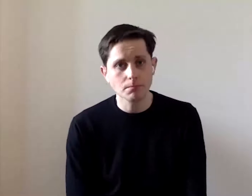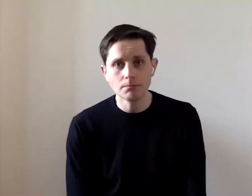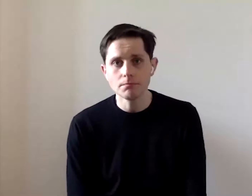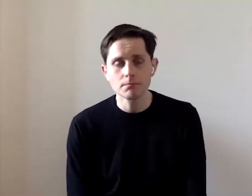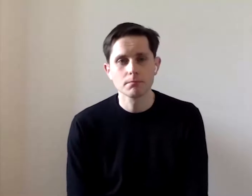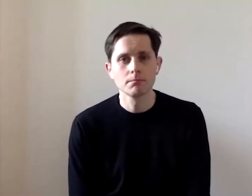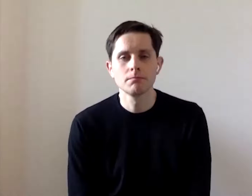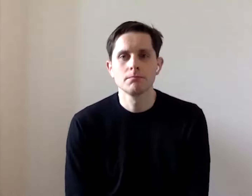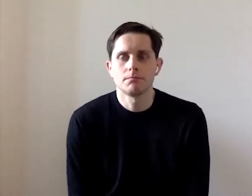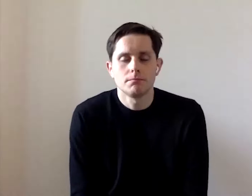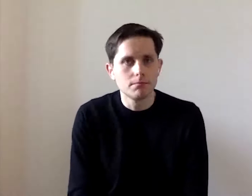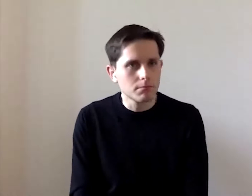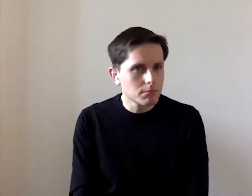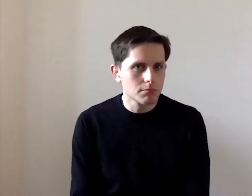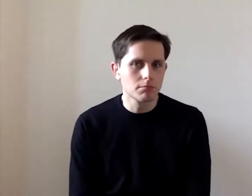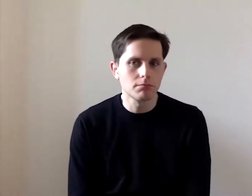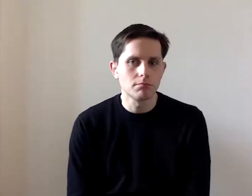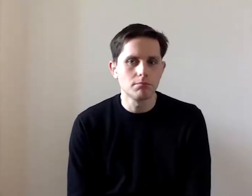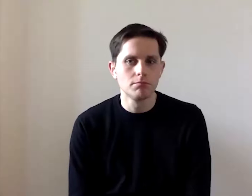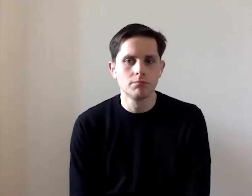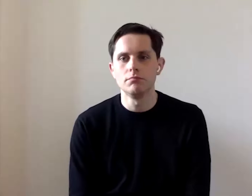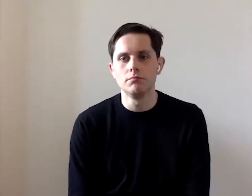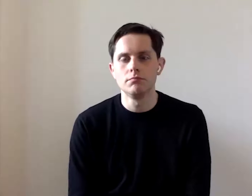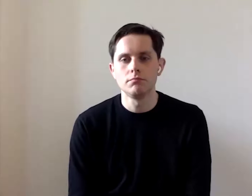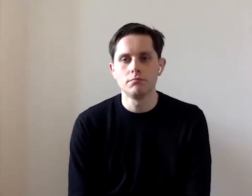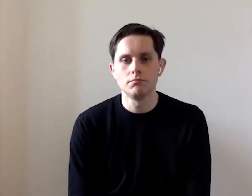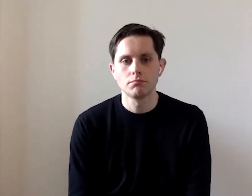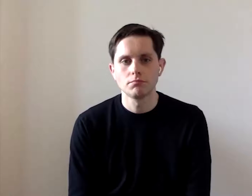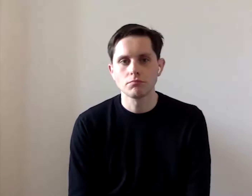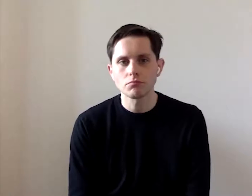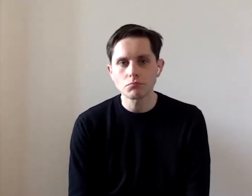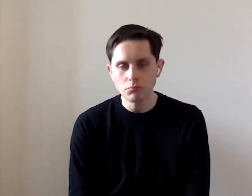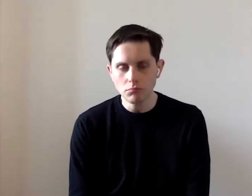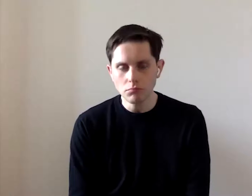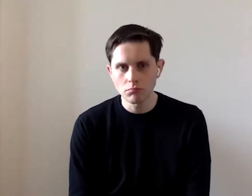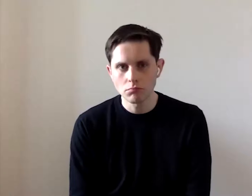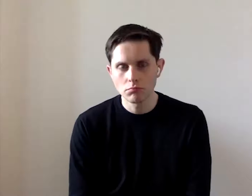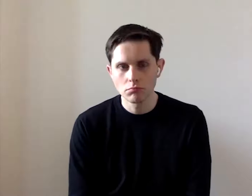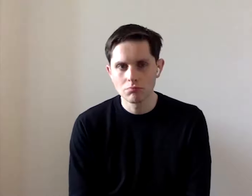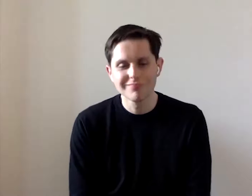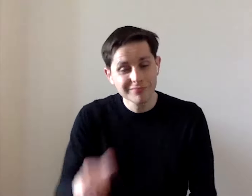very frustrating at times. I think one, comes to Poppy and Chris, but I'll just say, I think one key challenge is